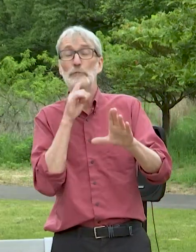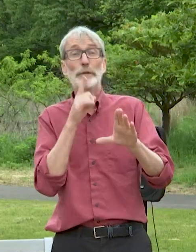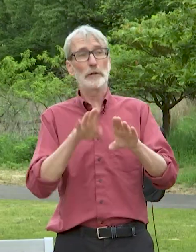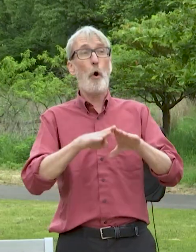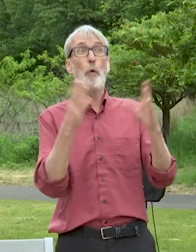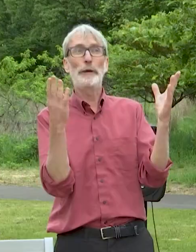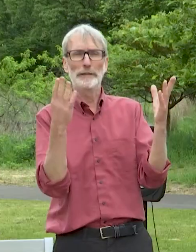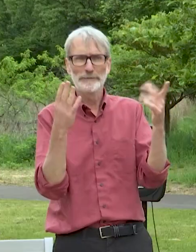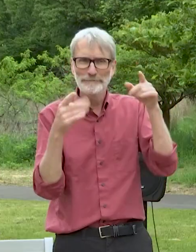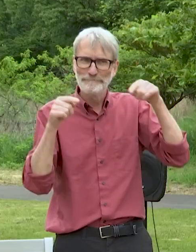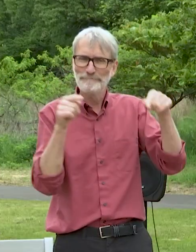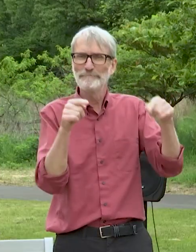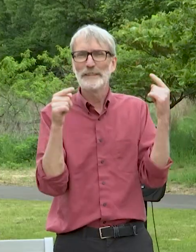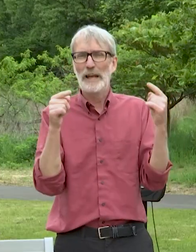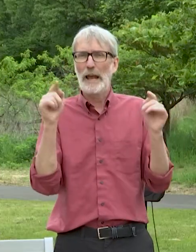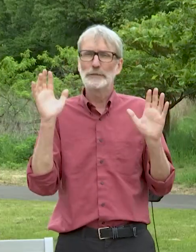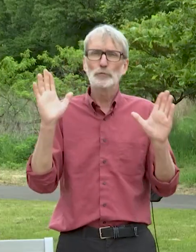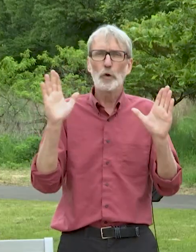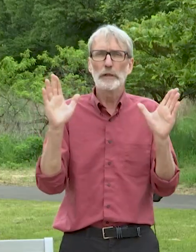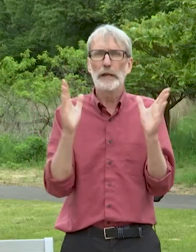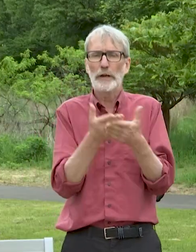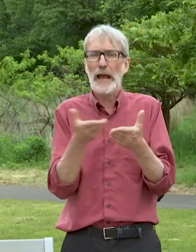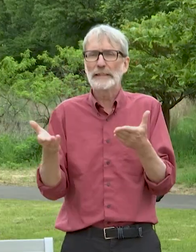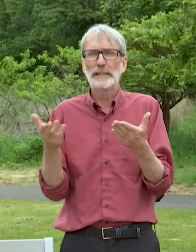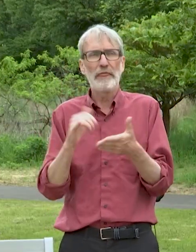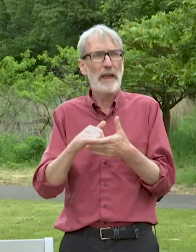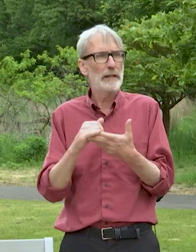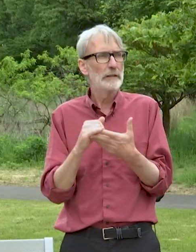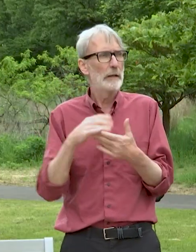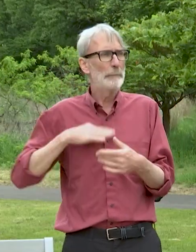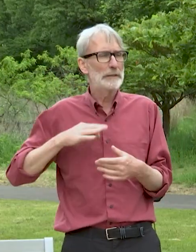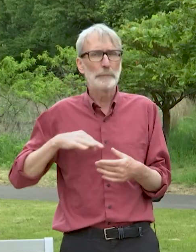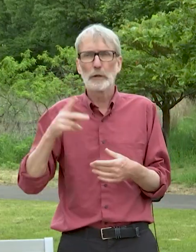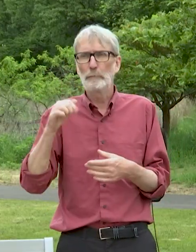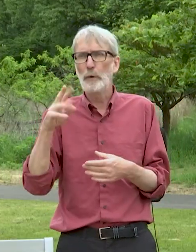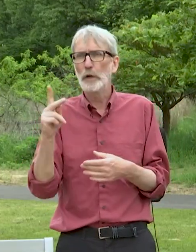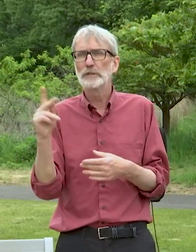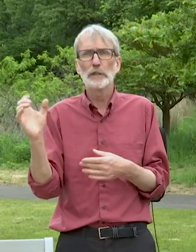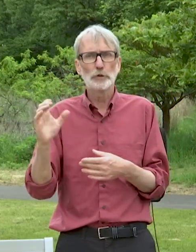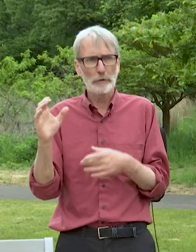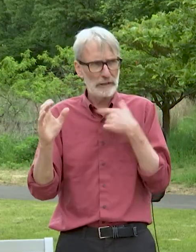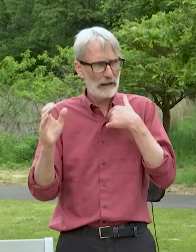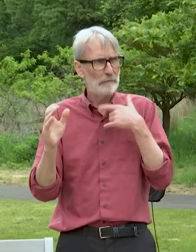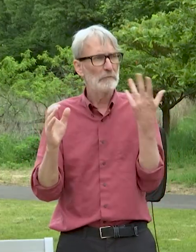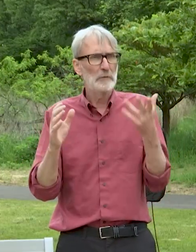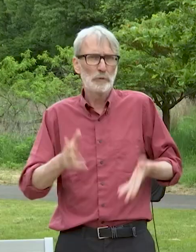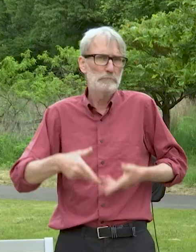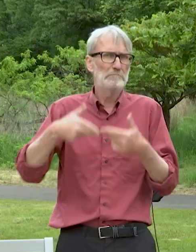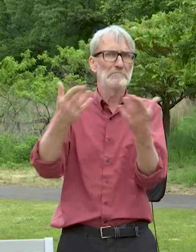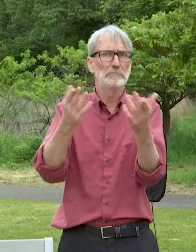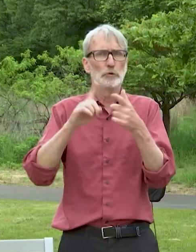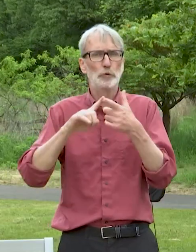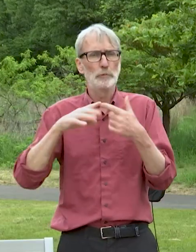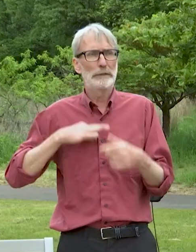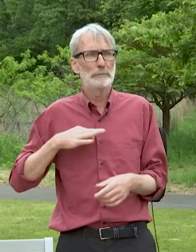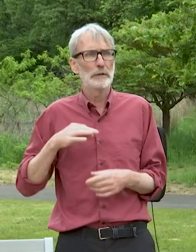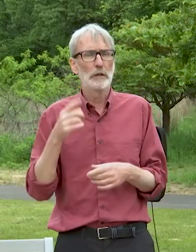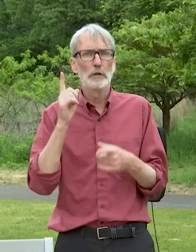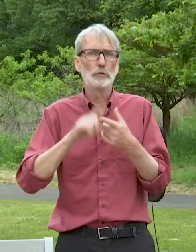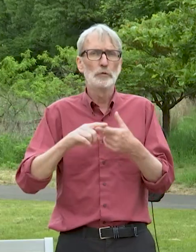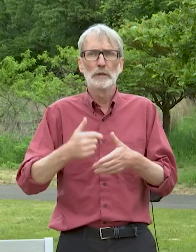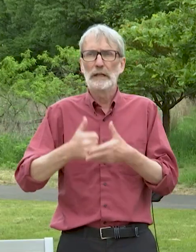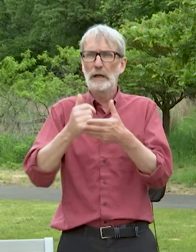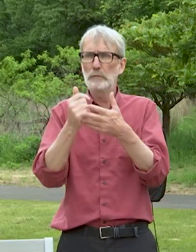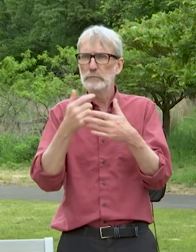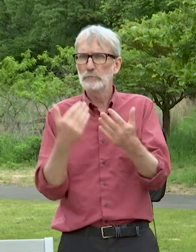opening of another extraordinary asset that the Pittsburgh Parks Conservancy has put forward in our community to revitalize